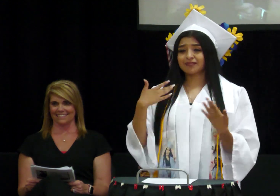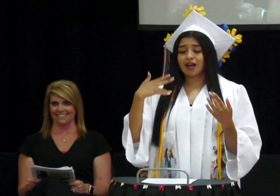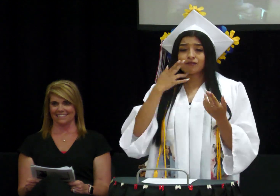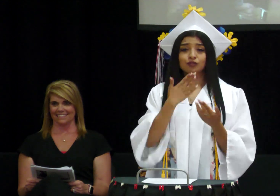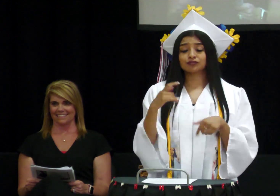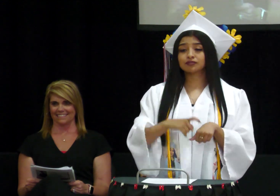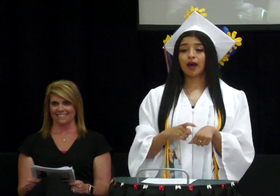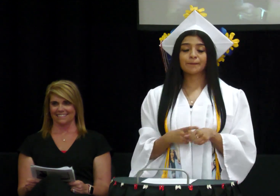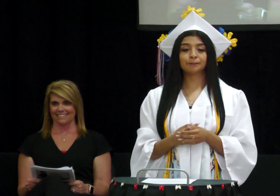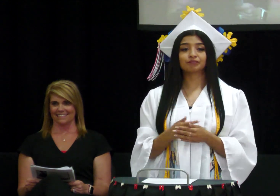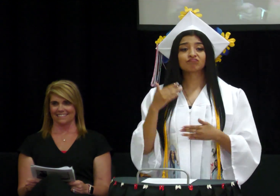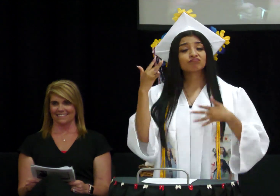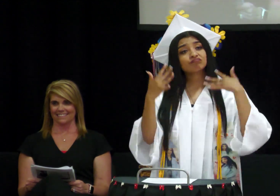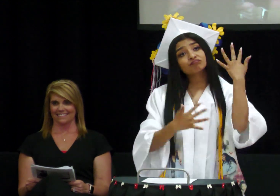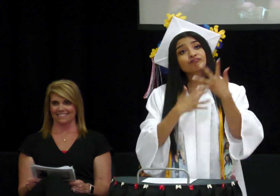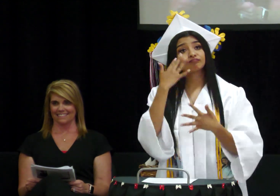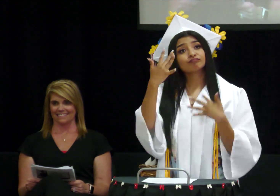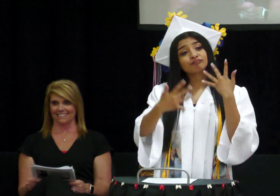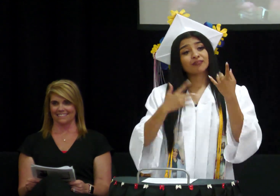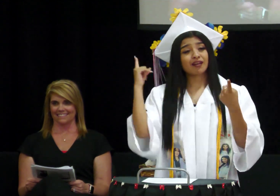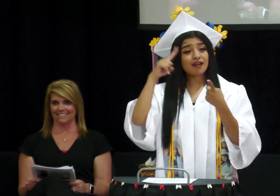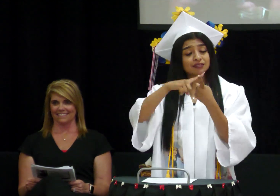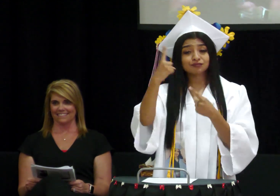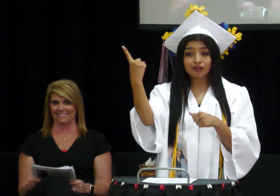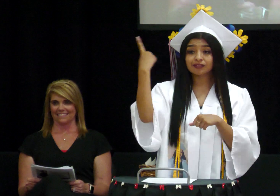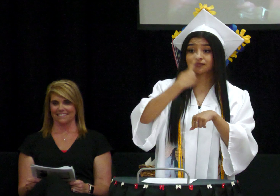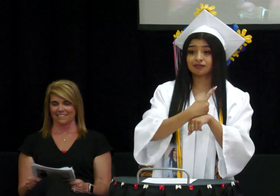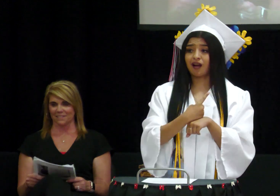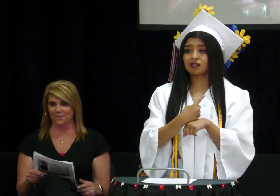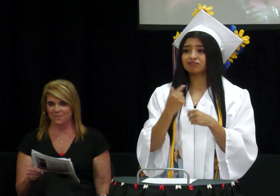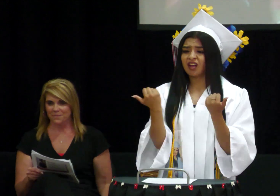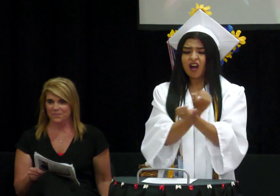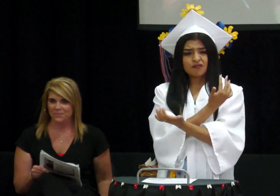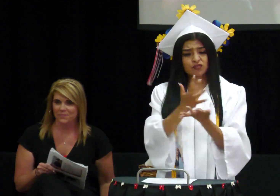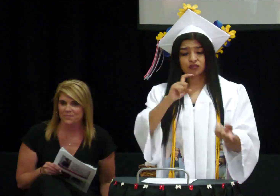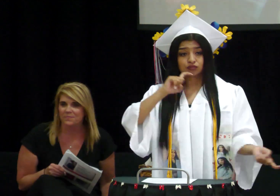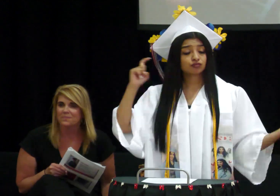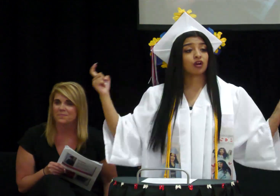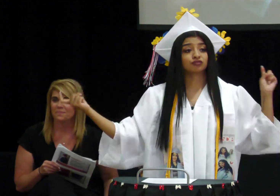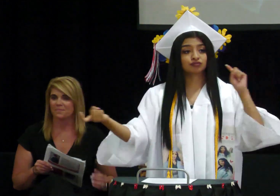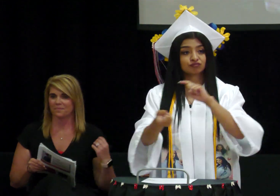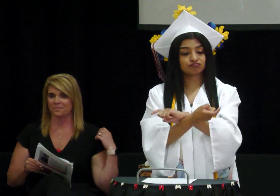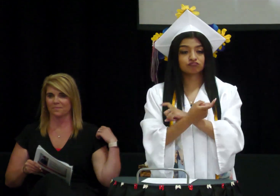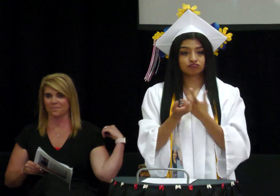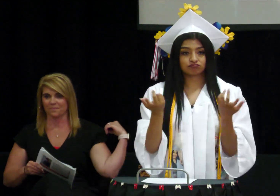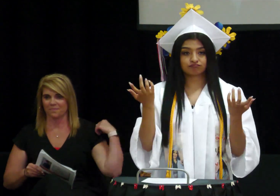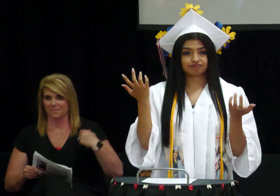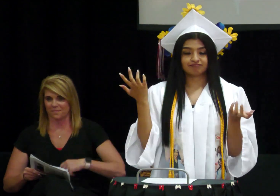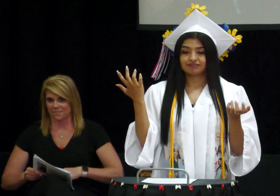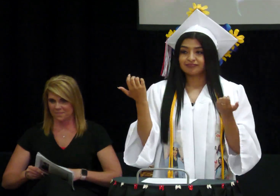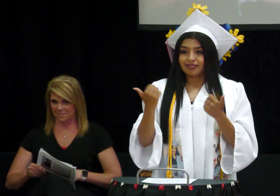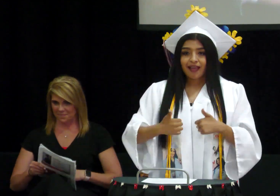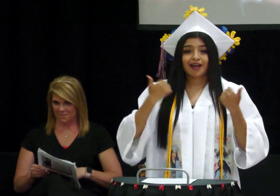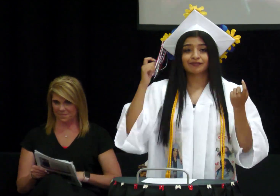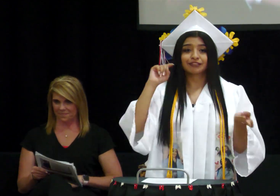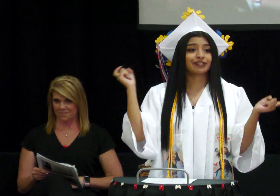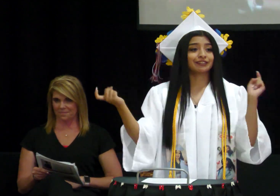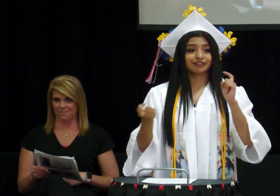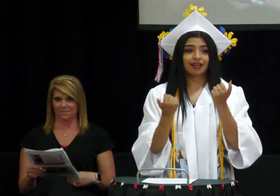I'm having such a good time. And then kind of as it progresses, I remember at some point, everything just changes. I